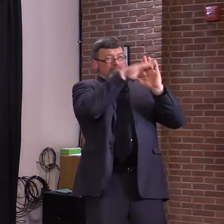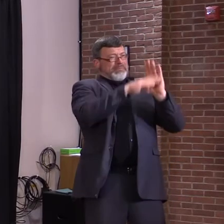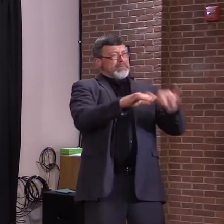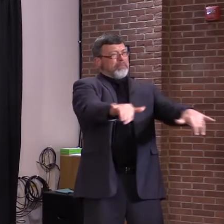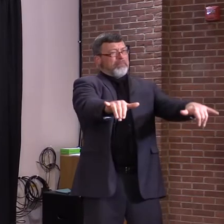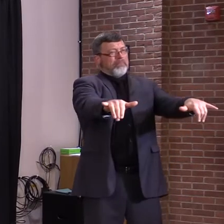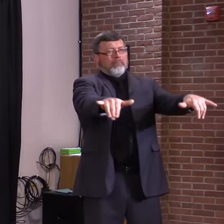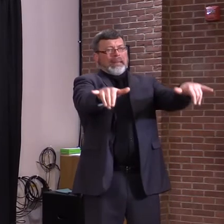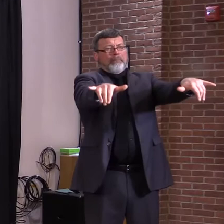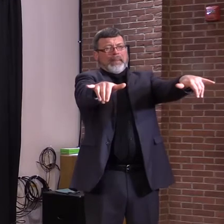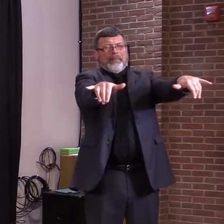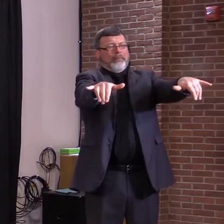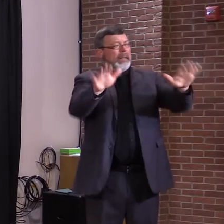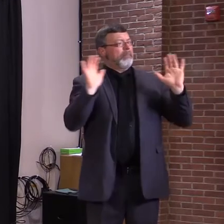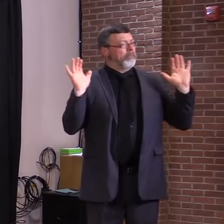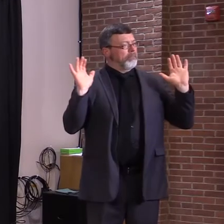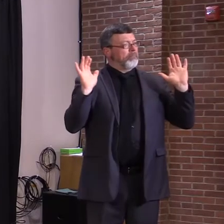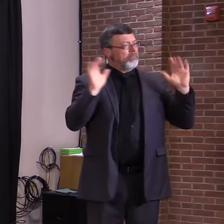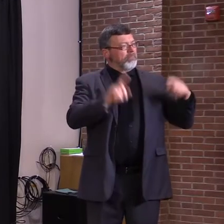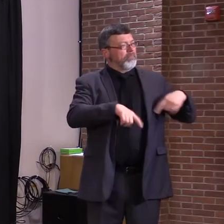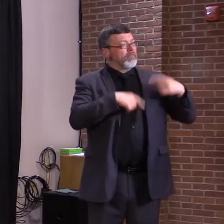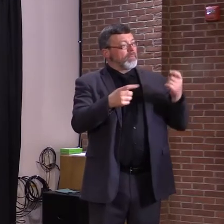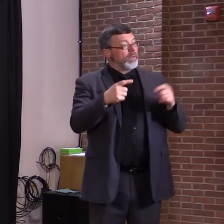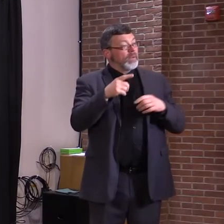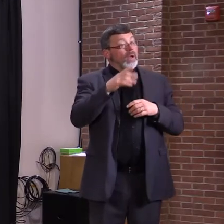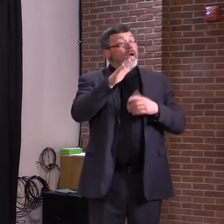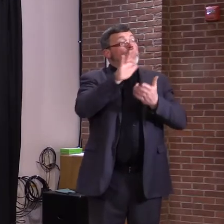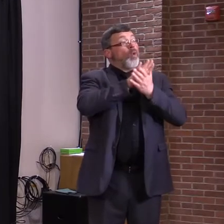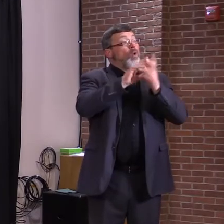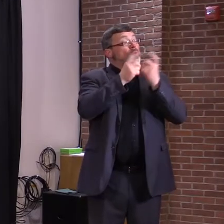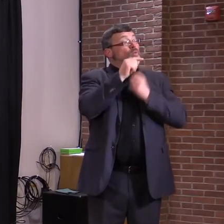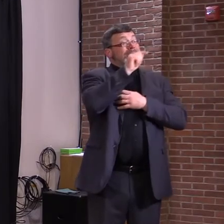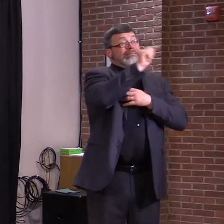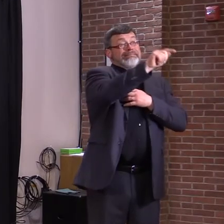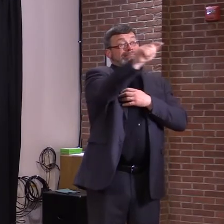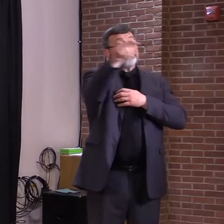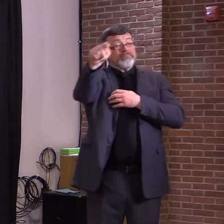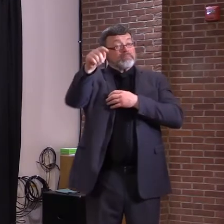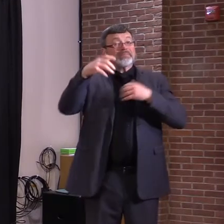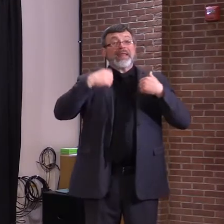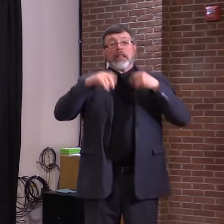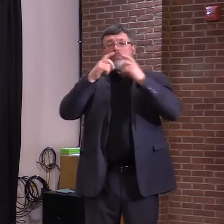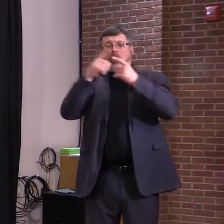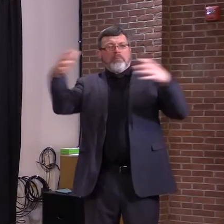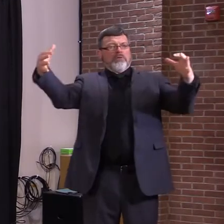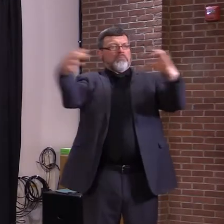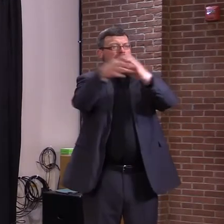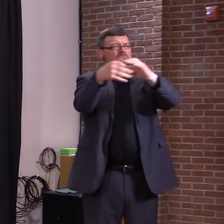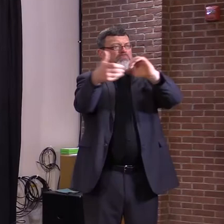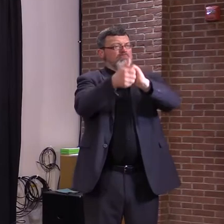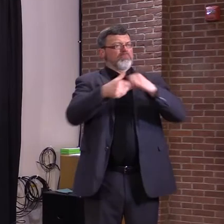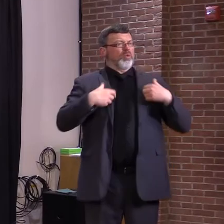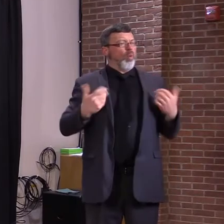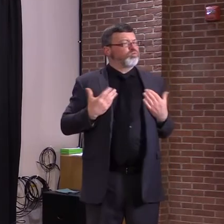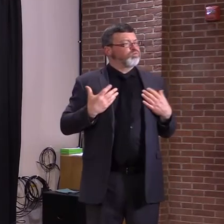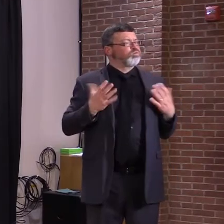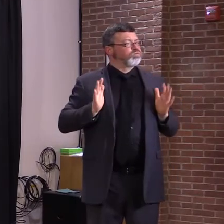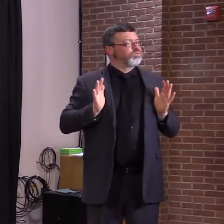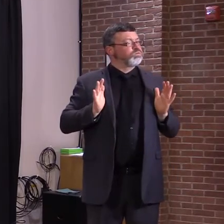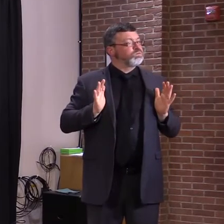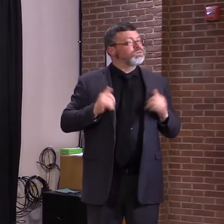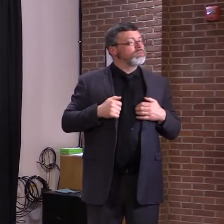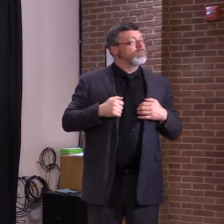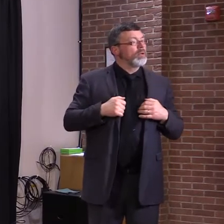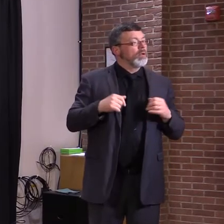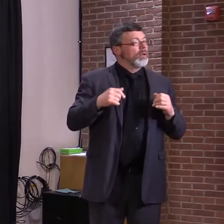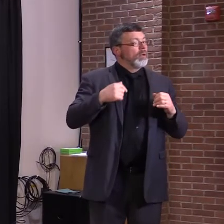should defer to Department of Health and these issues. And, you know, my point, the superintendent, wasn't so much about